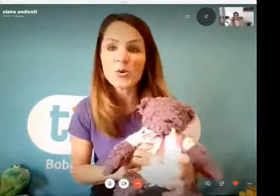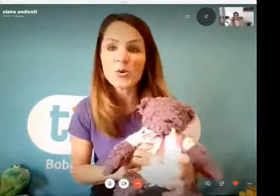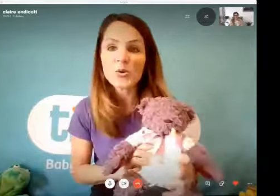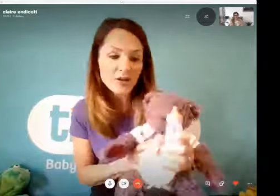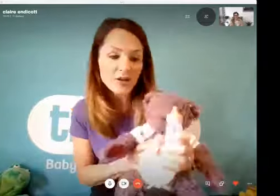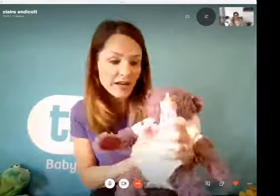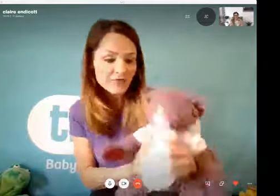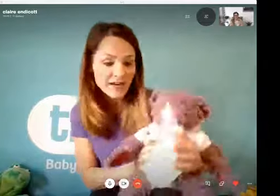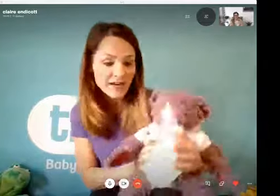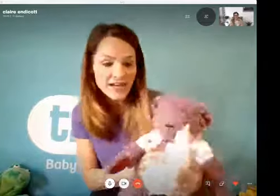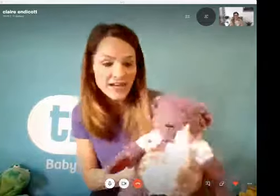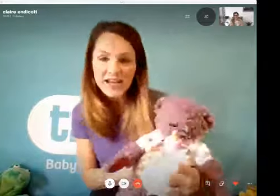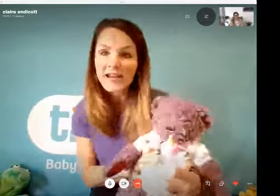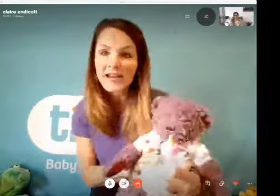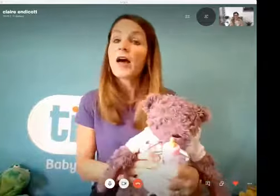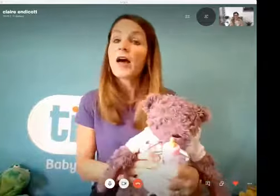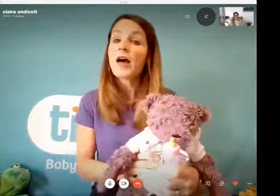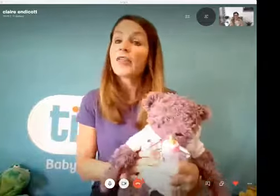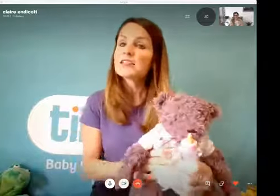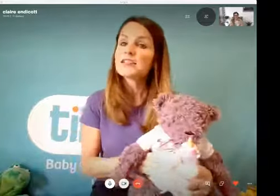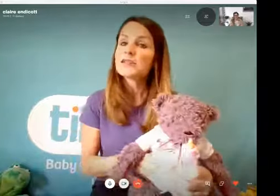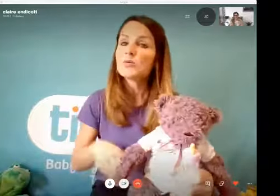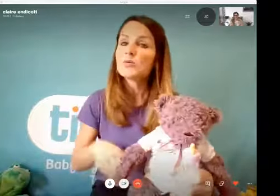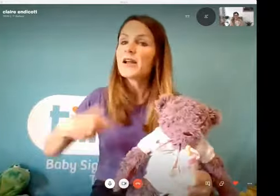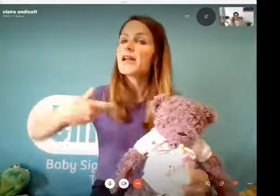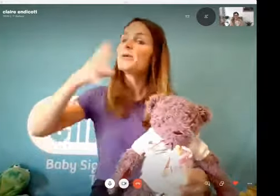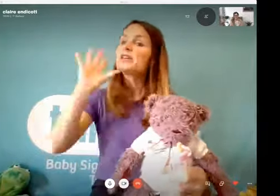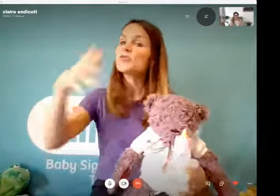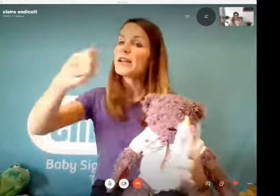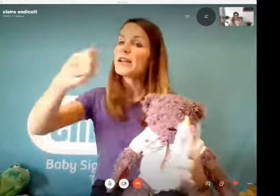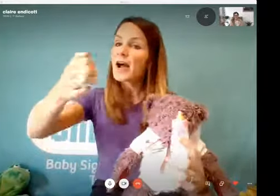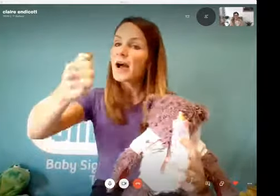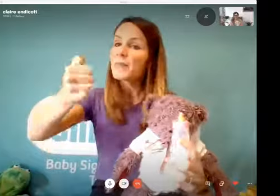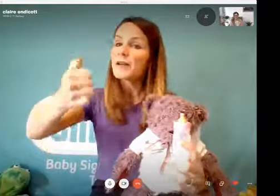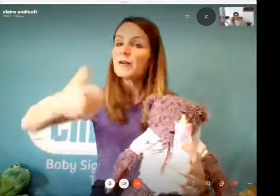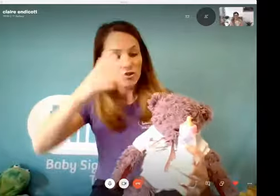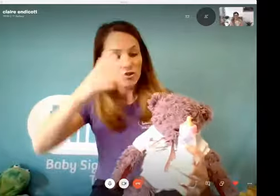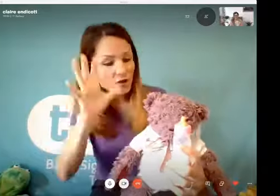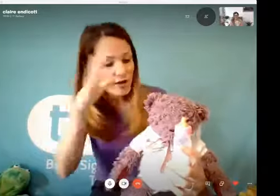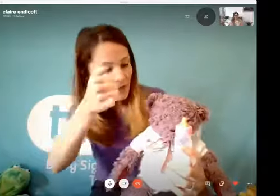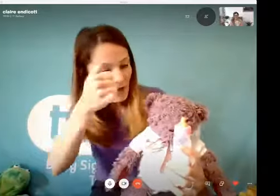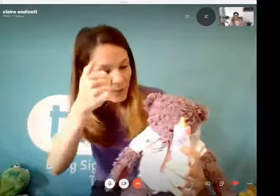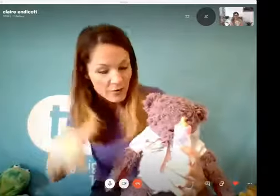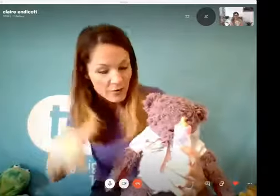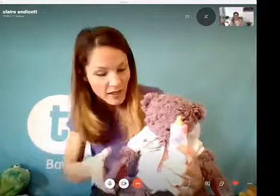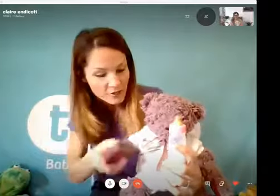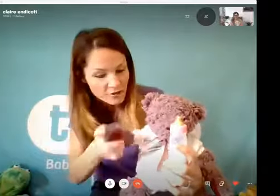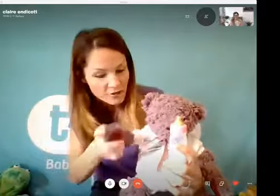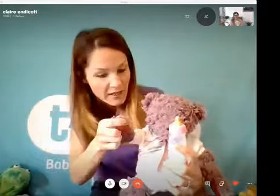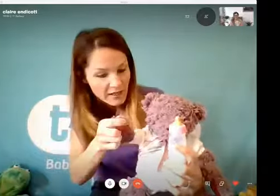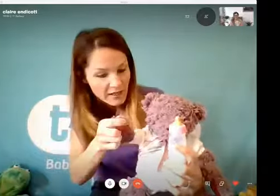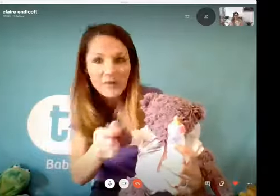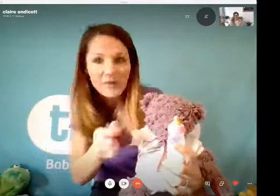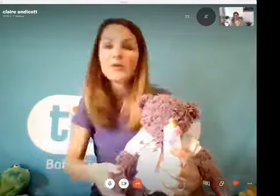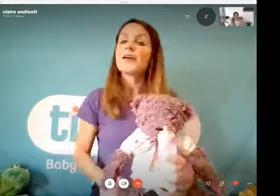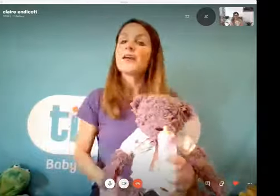morning. Ready? This is the way we drink our milk, drink our milk, drink our milk. This is